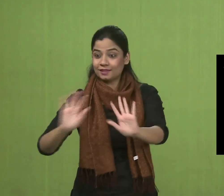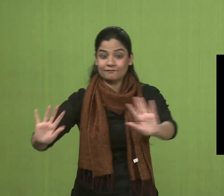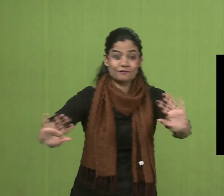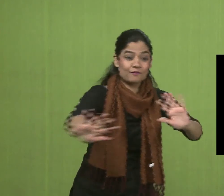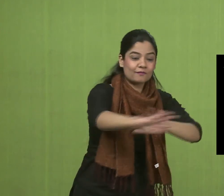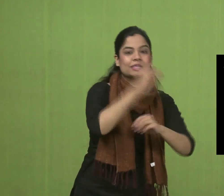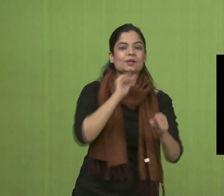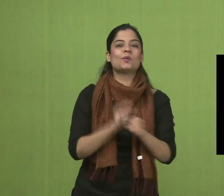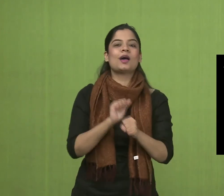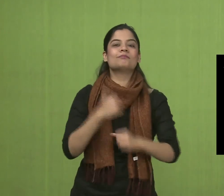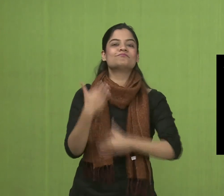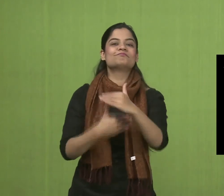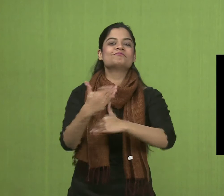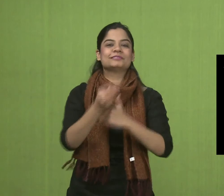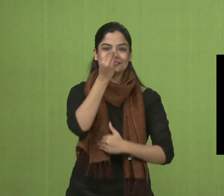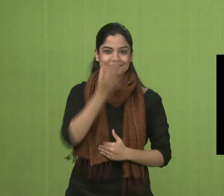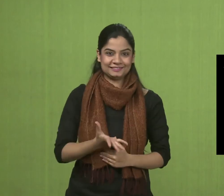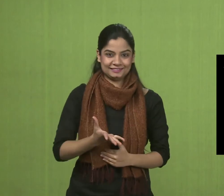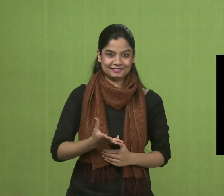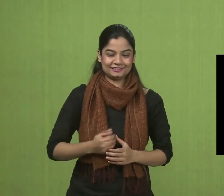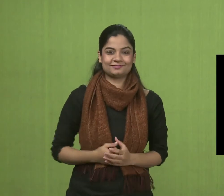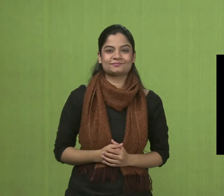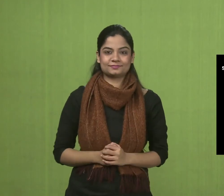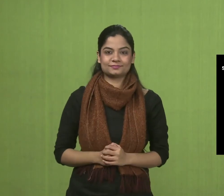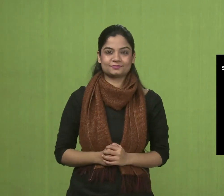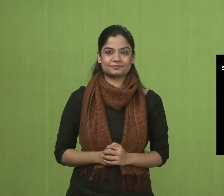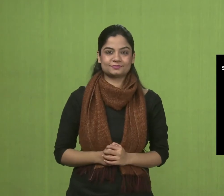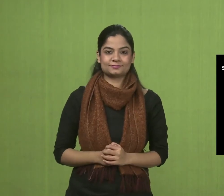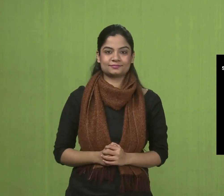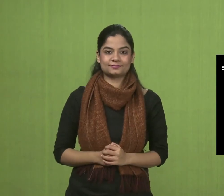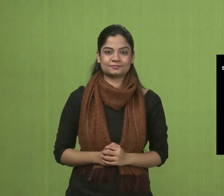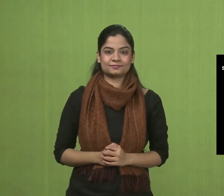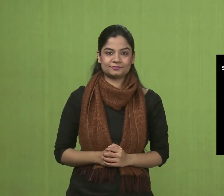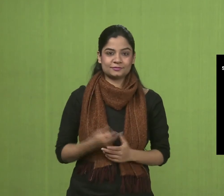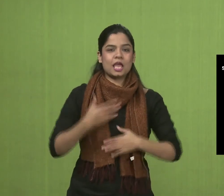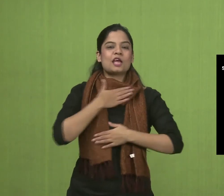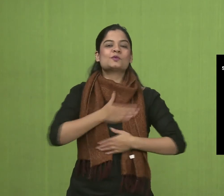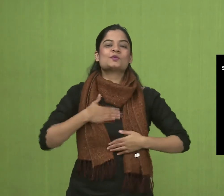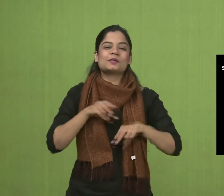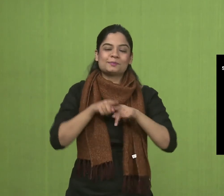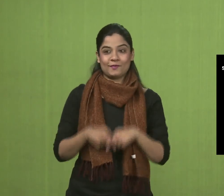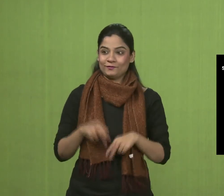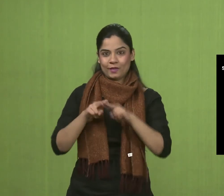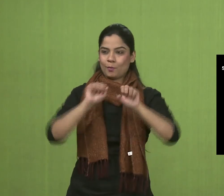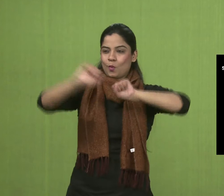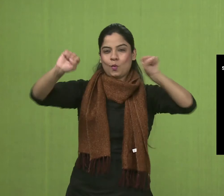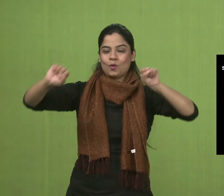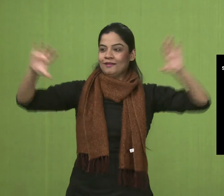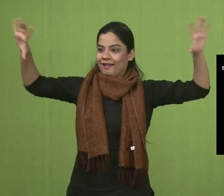etc. can be accommodated for the stationery. Entertainment and recreation areas, wherein all family members